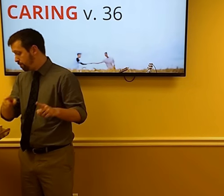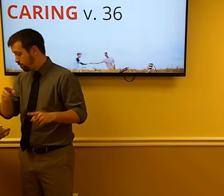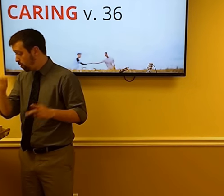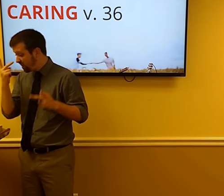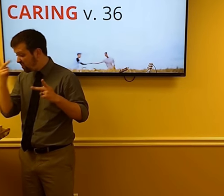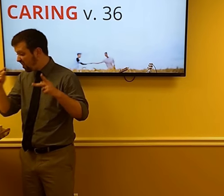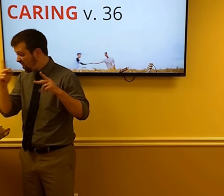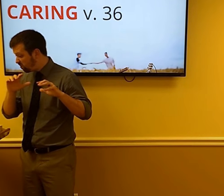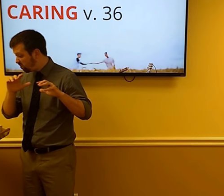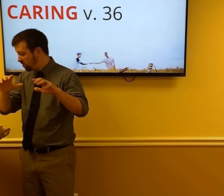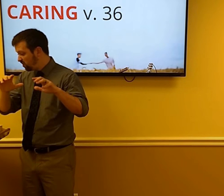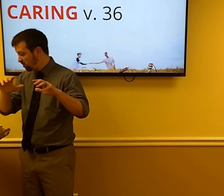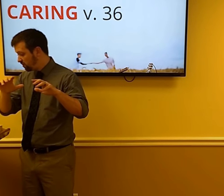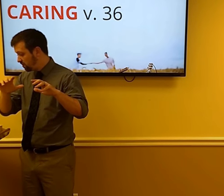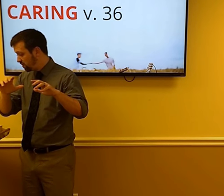But when he saw the multitudes,